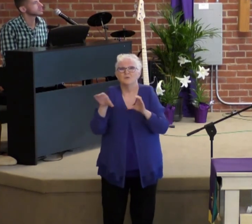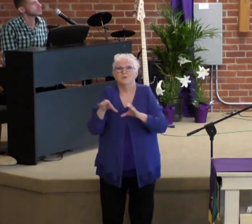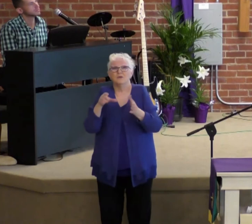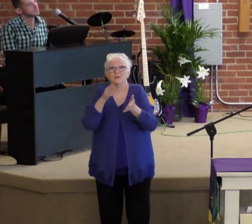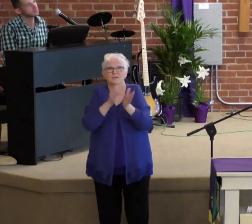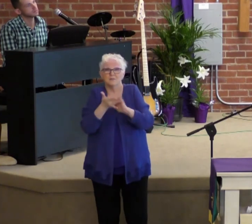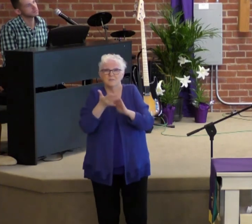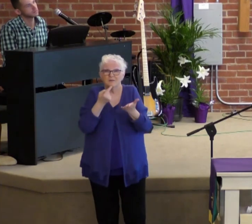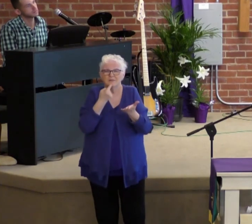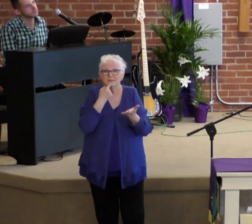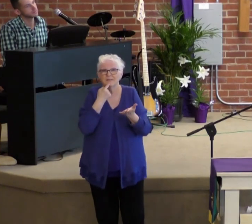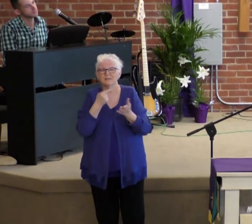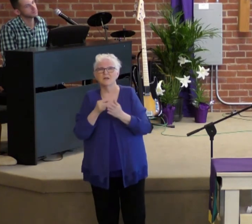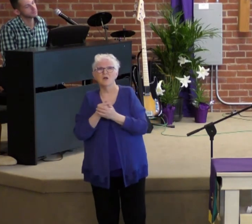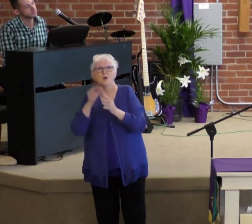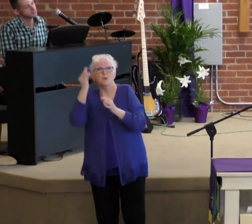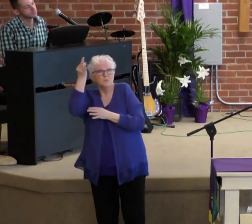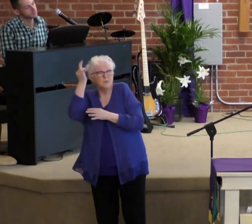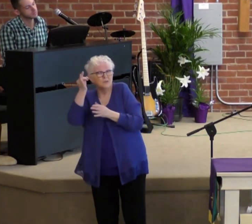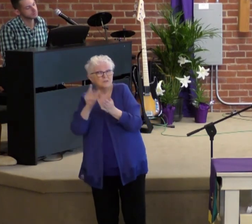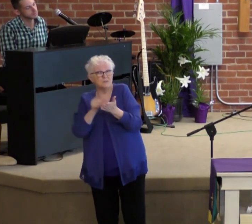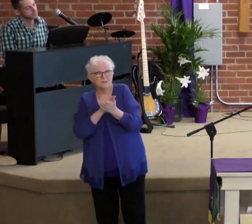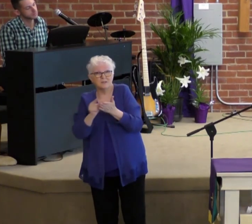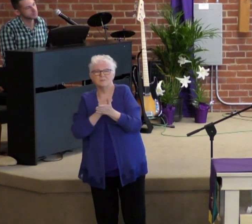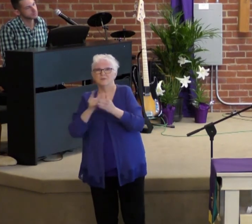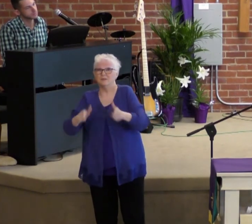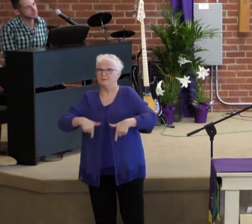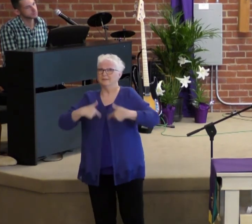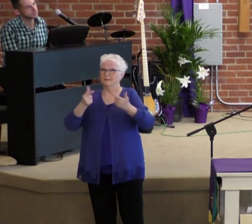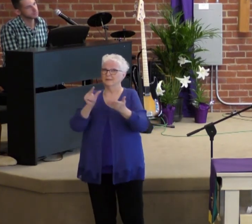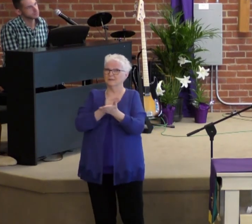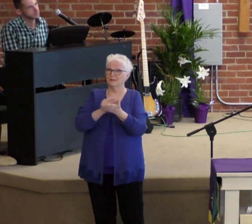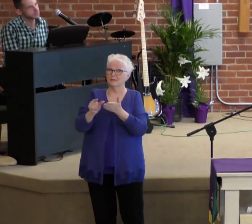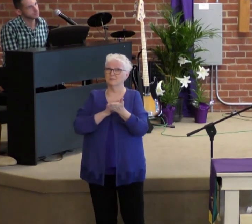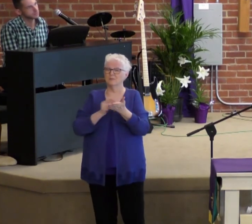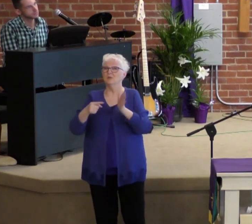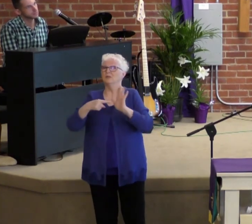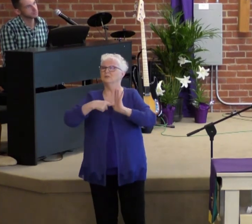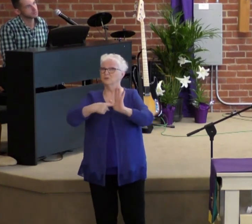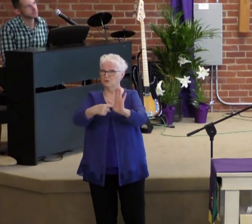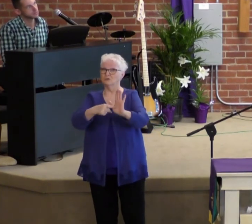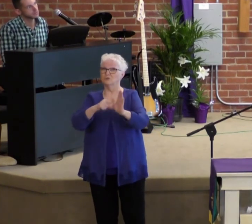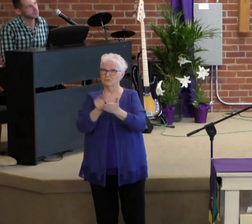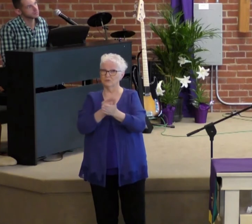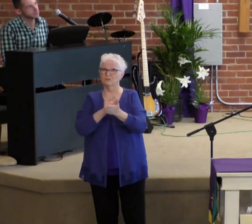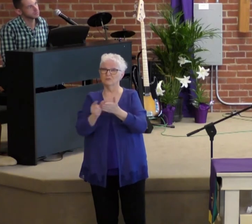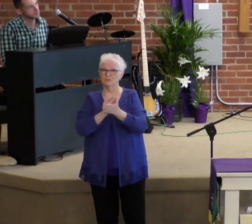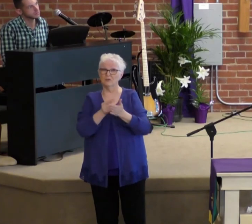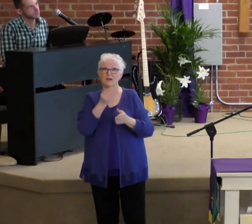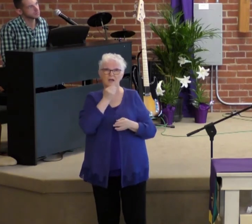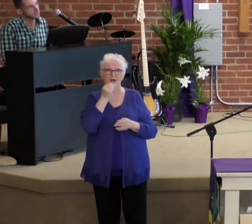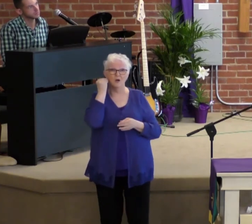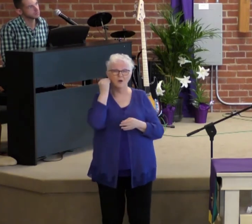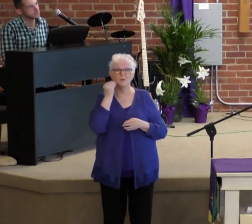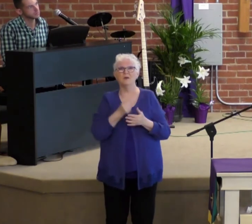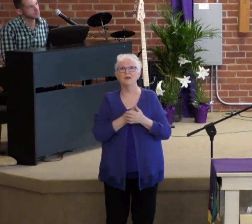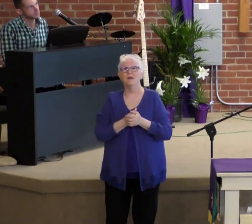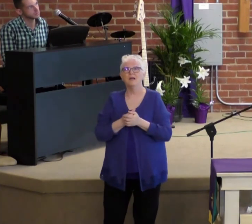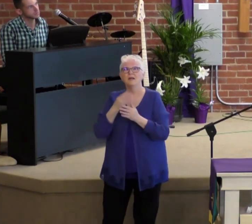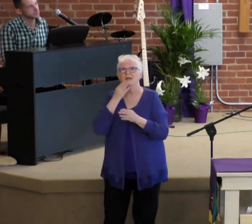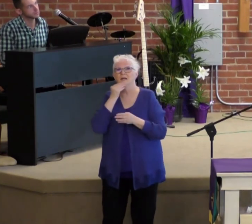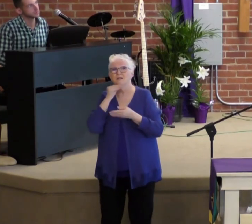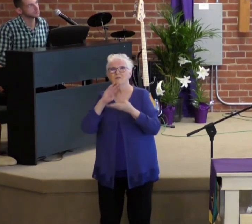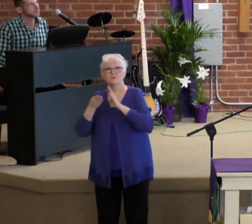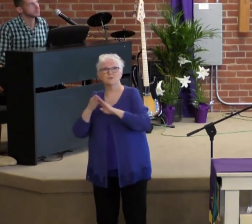preach the gospel, live the gospel, demonstrate the gospel at home in Jerusalem, in Judea, in